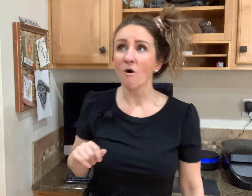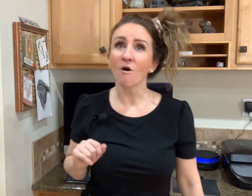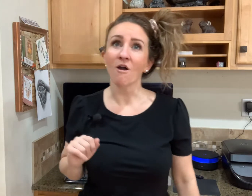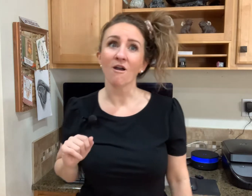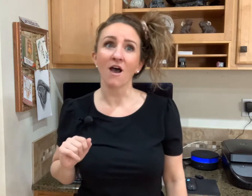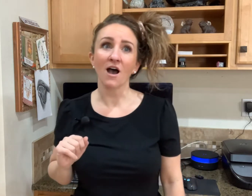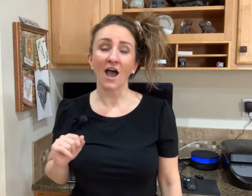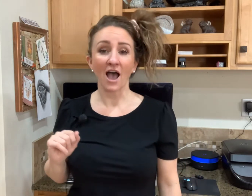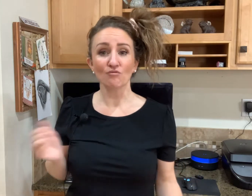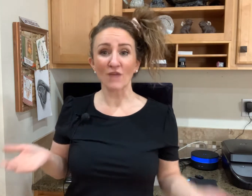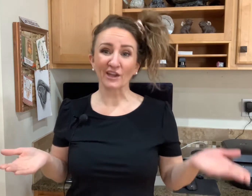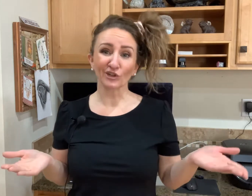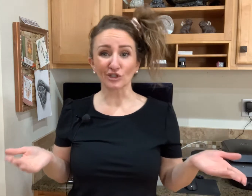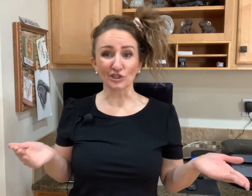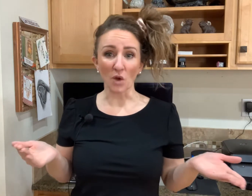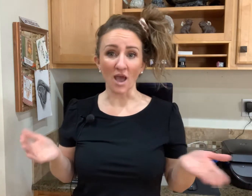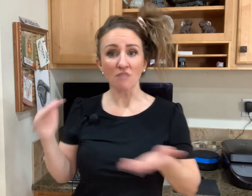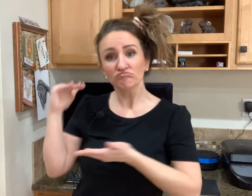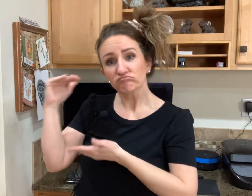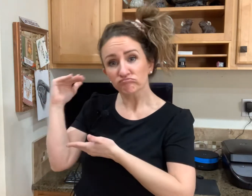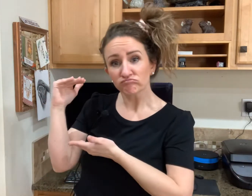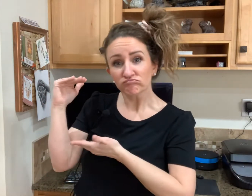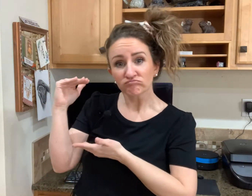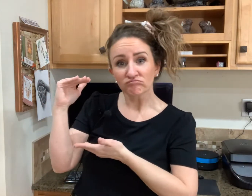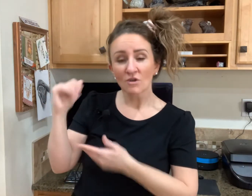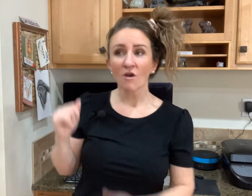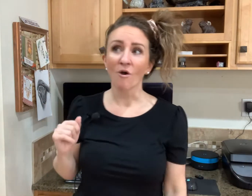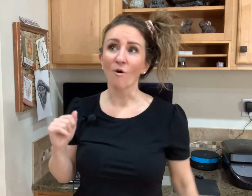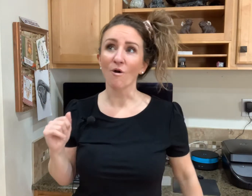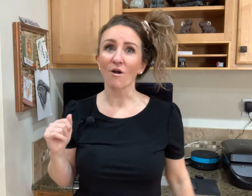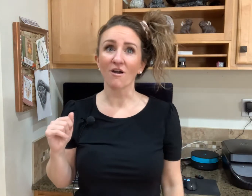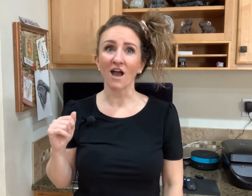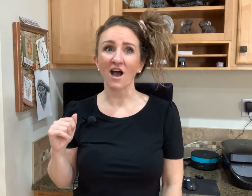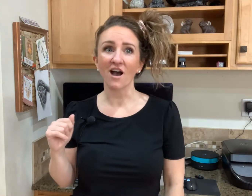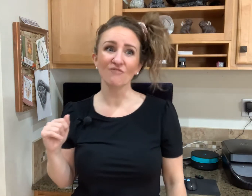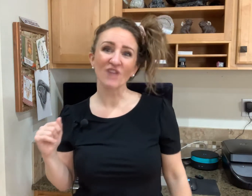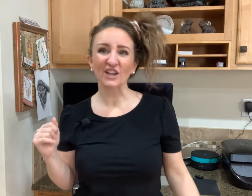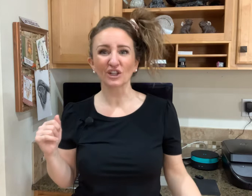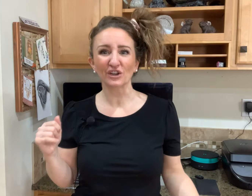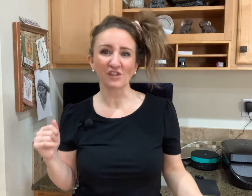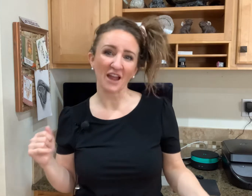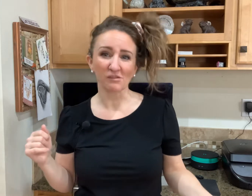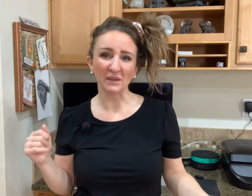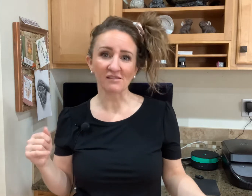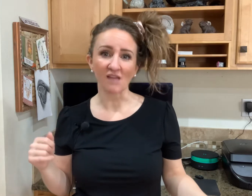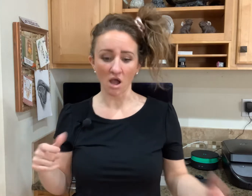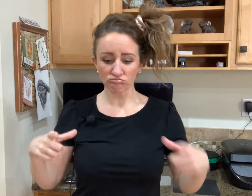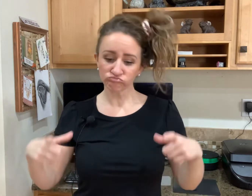or a regular soda or a regular sized pizza.